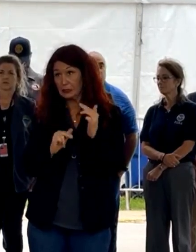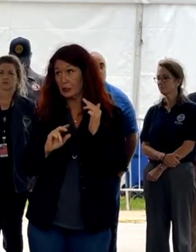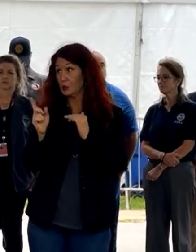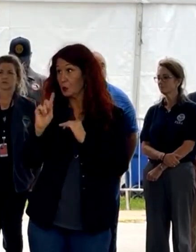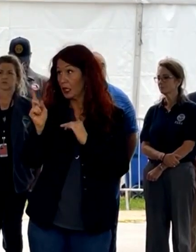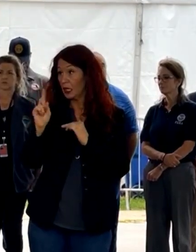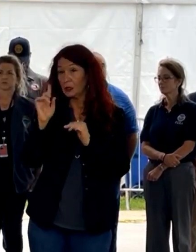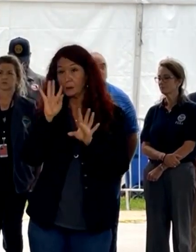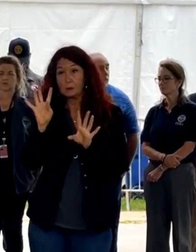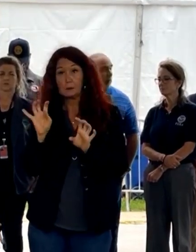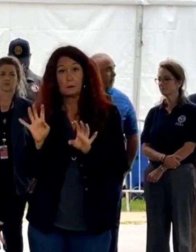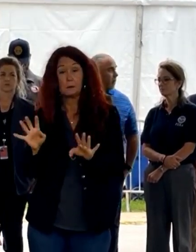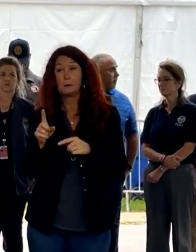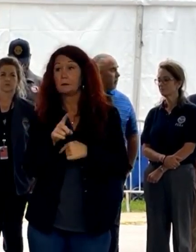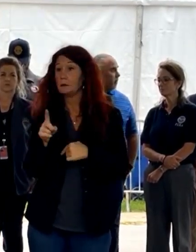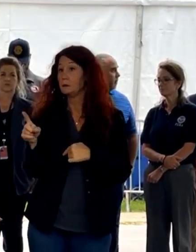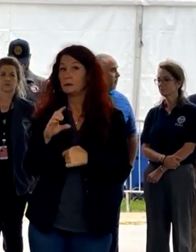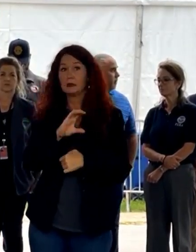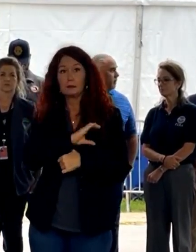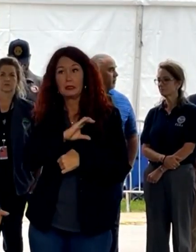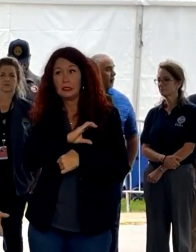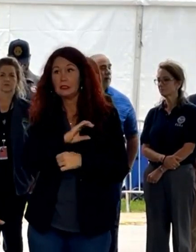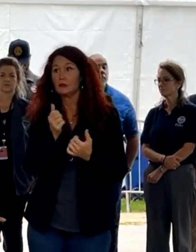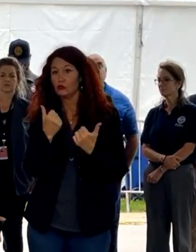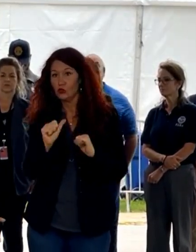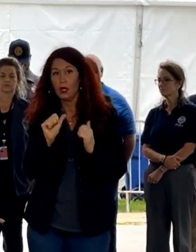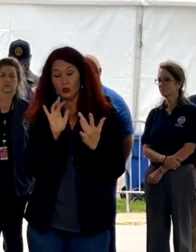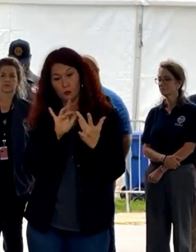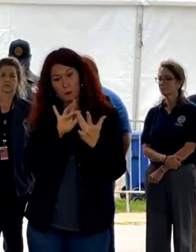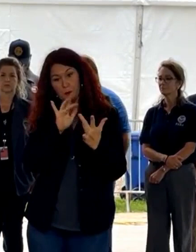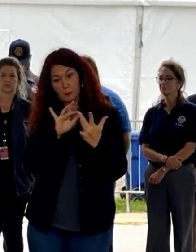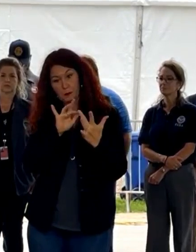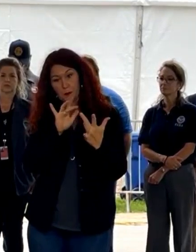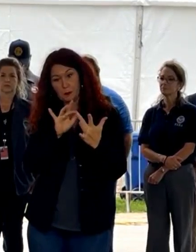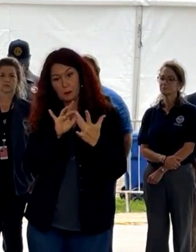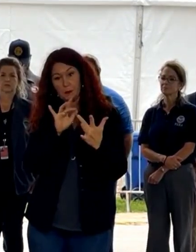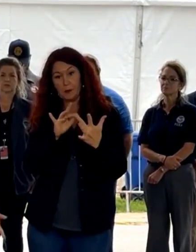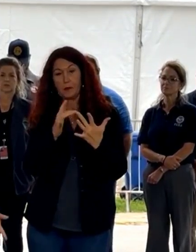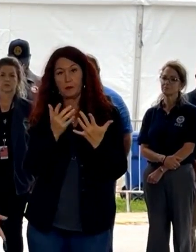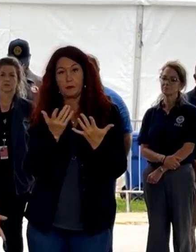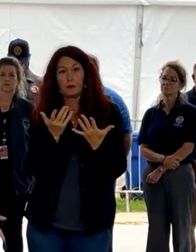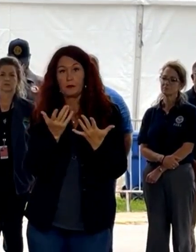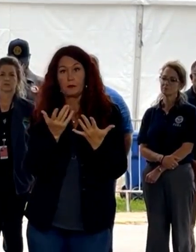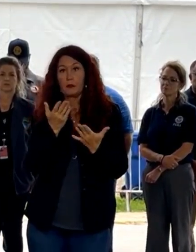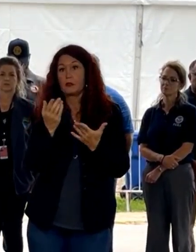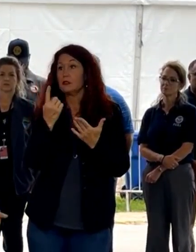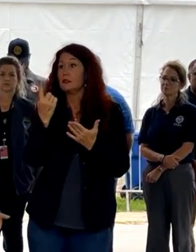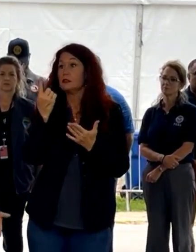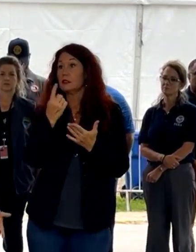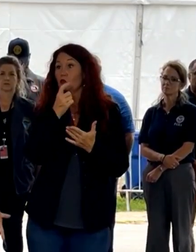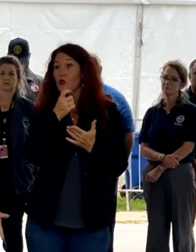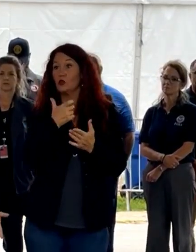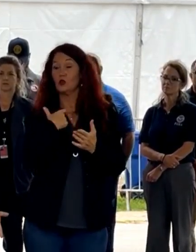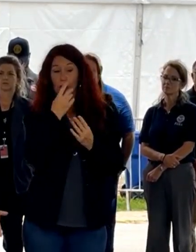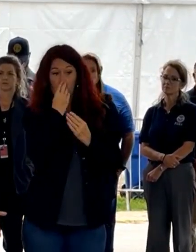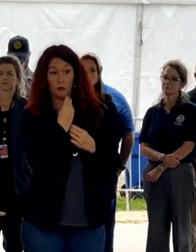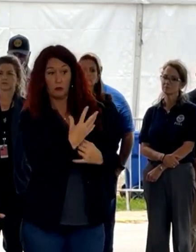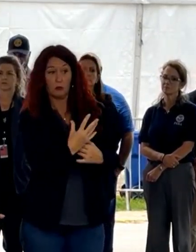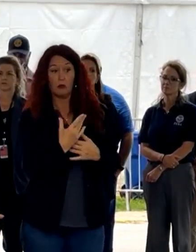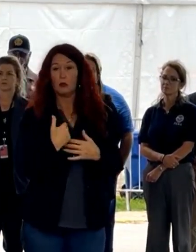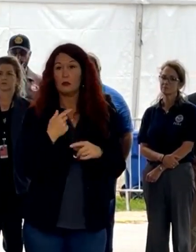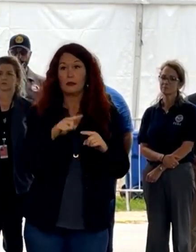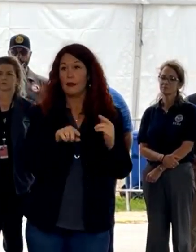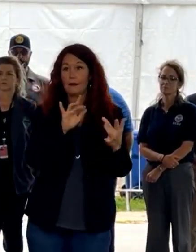they aren't able to reach the person who originally submitted the report. So it's a distant relative or someone overseas without